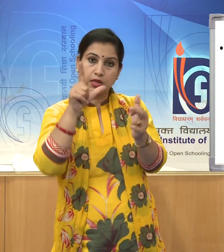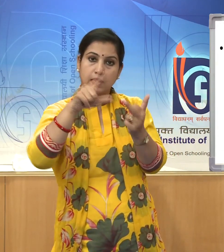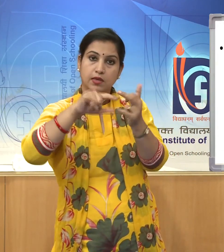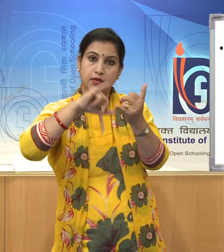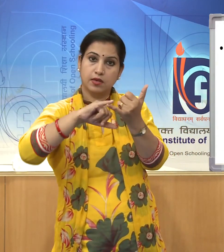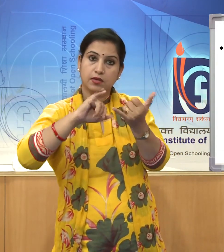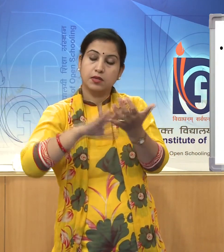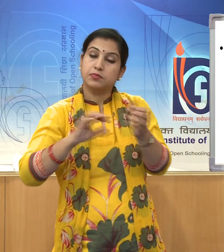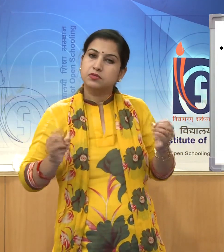the West,